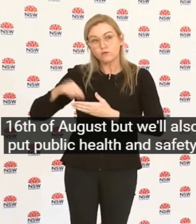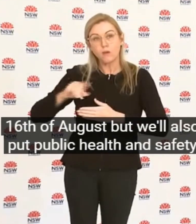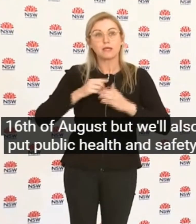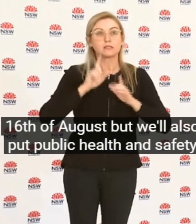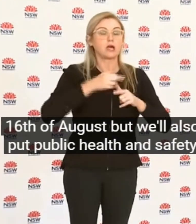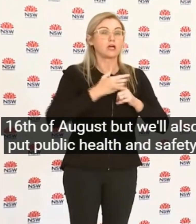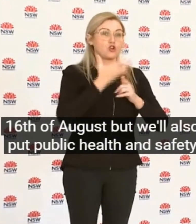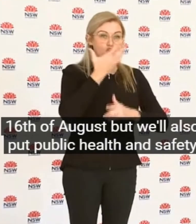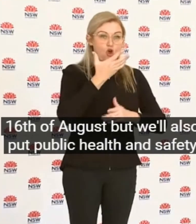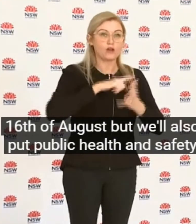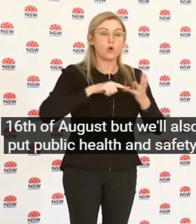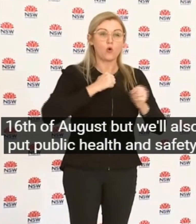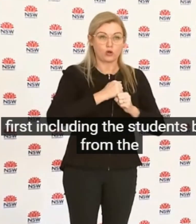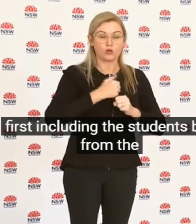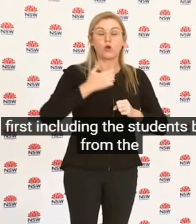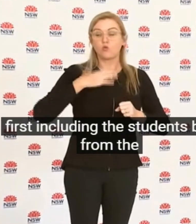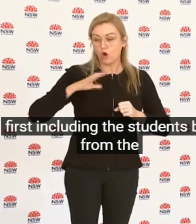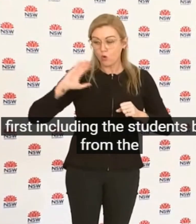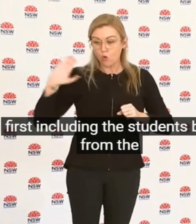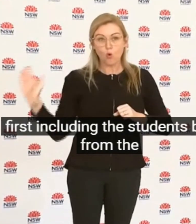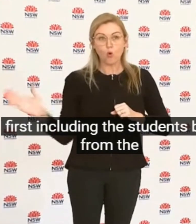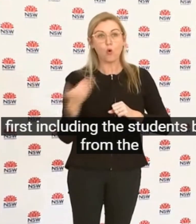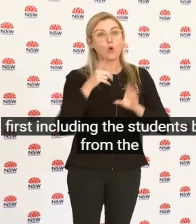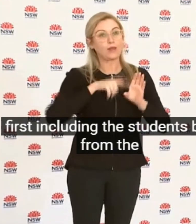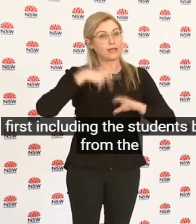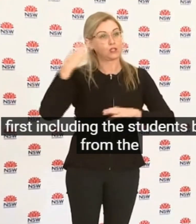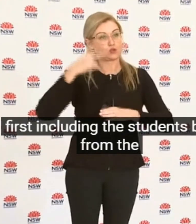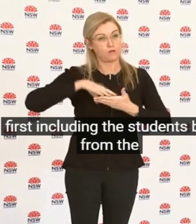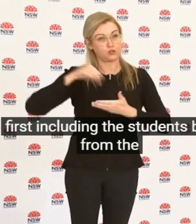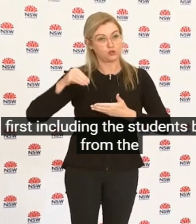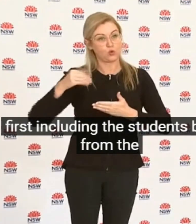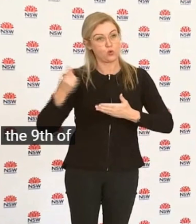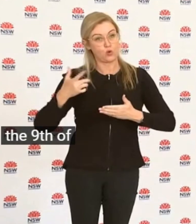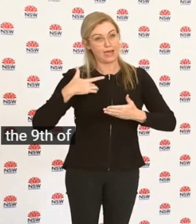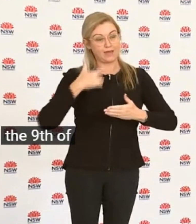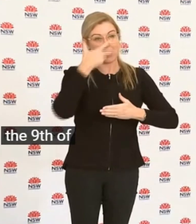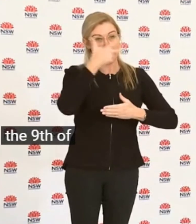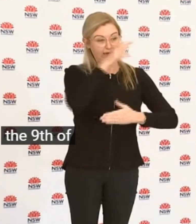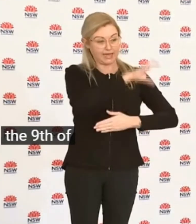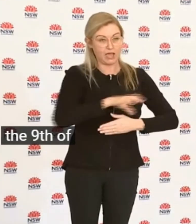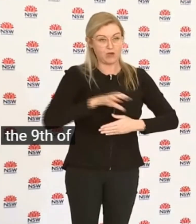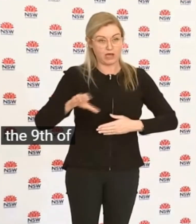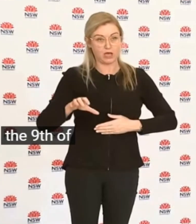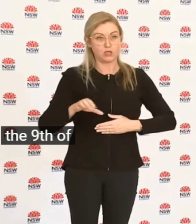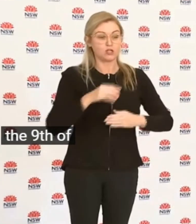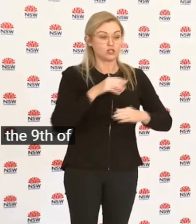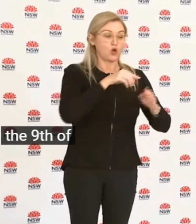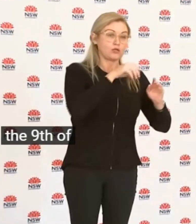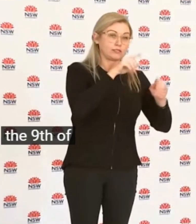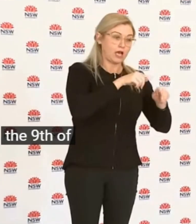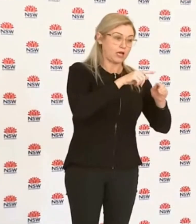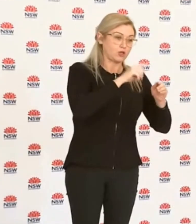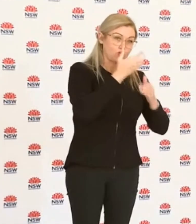we do want to vaccinate all the Year 12 students in those 8 local government areas. So in the week of the 9th of August, all those students